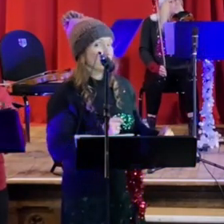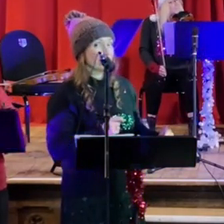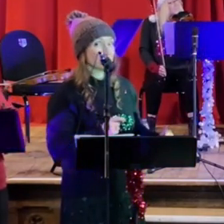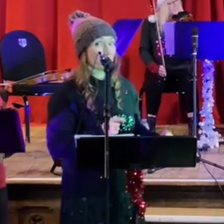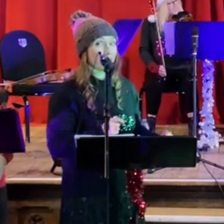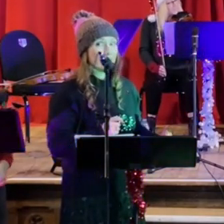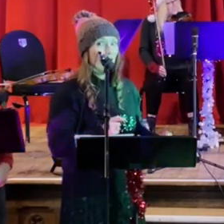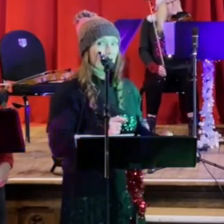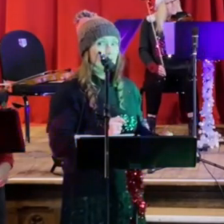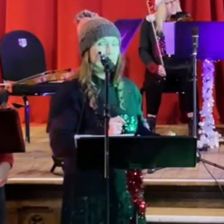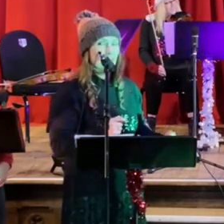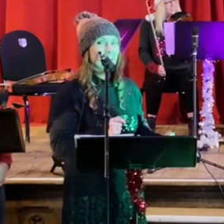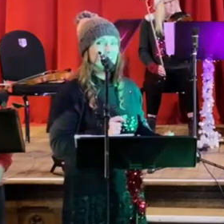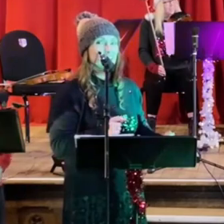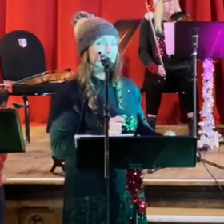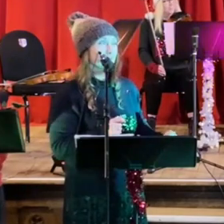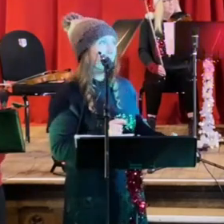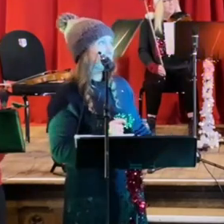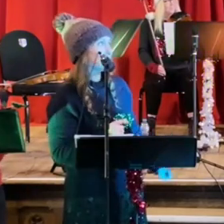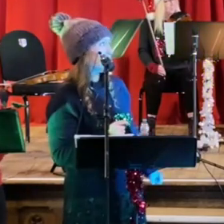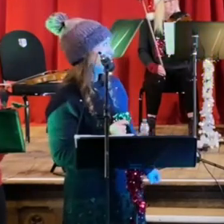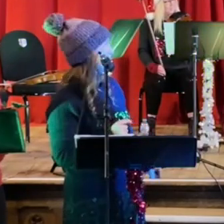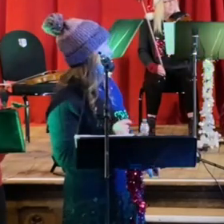he's playing on Mr. Henderson's mandolin.